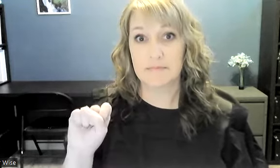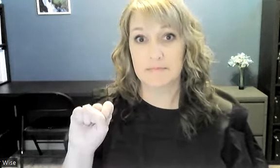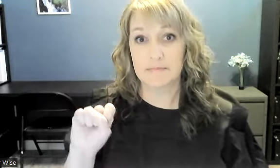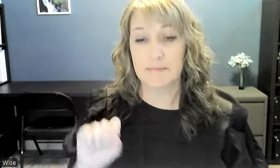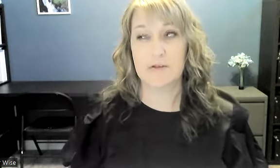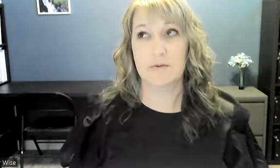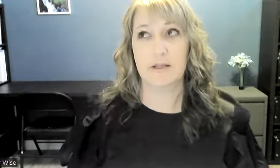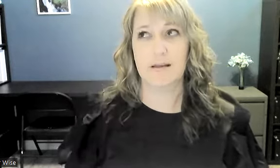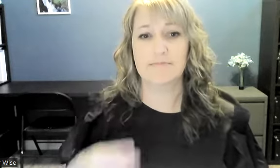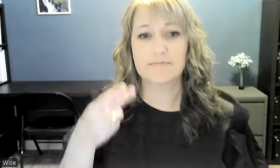Do that one again.